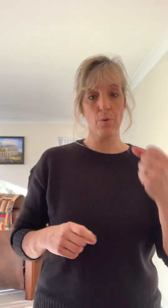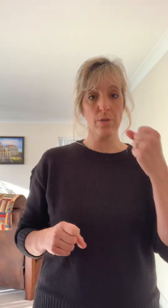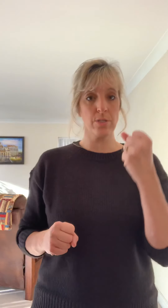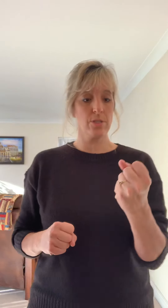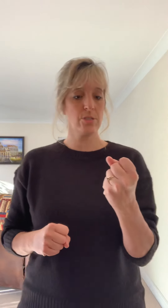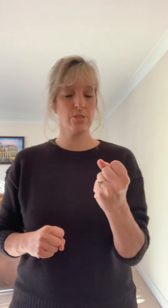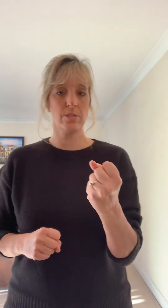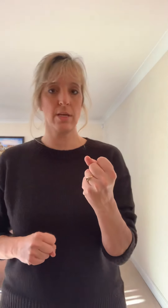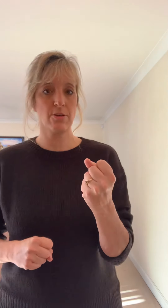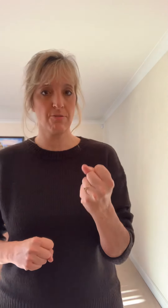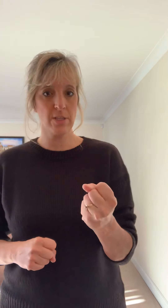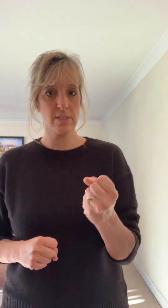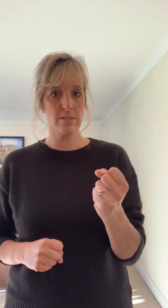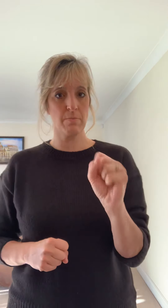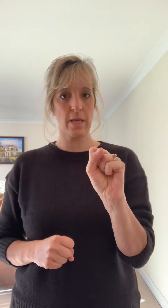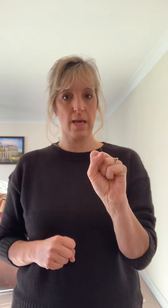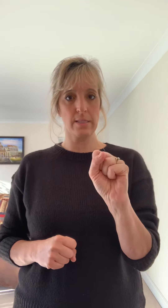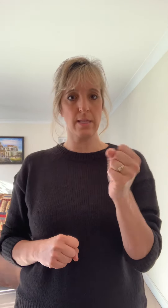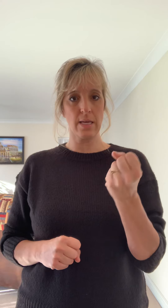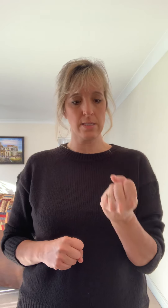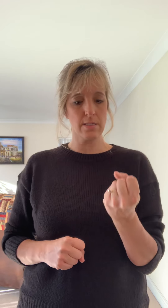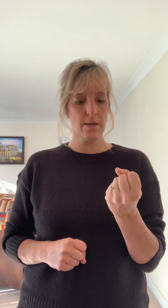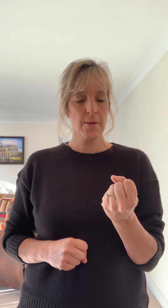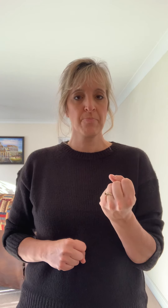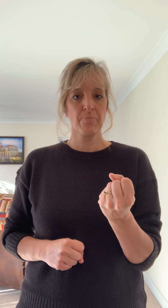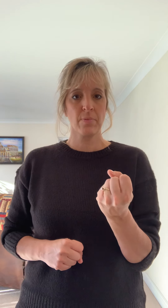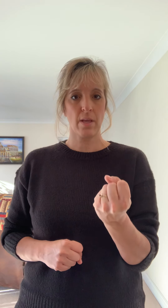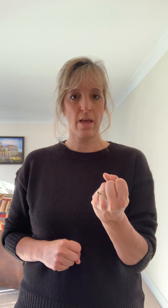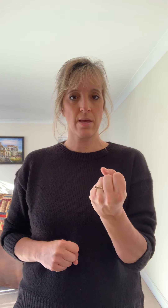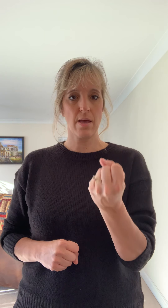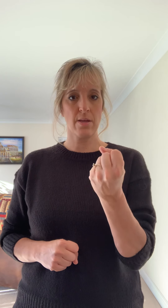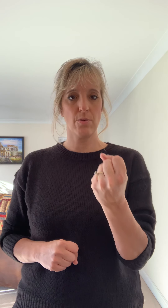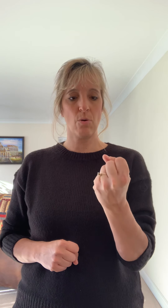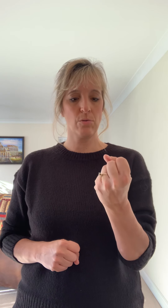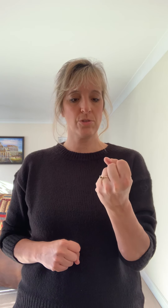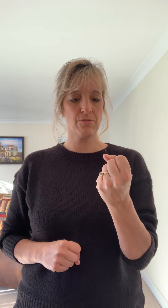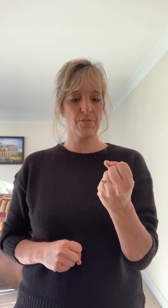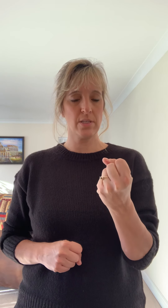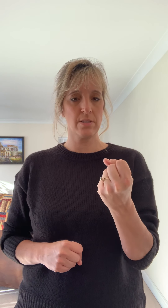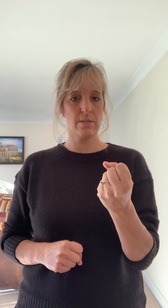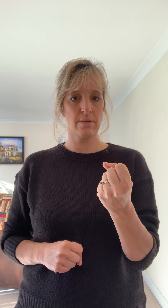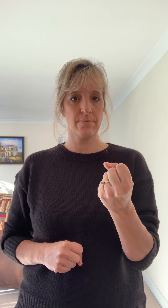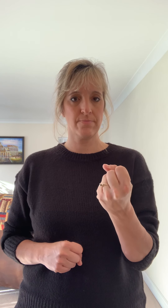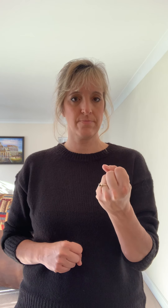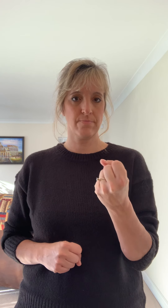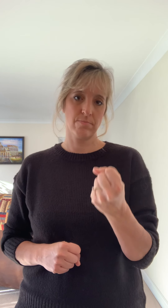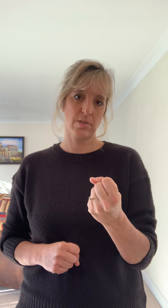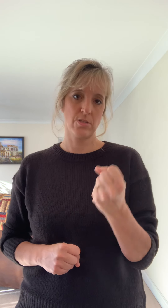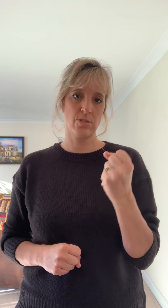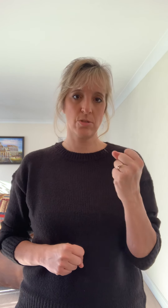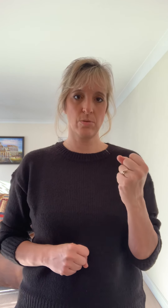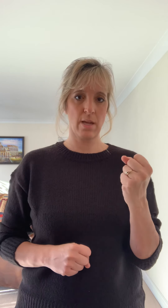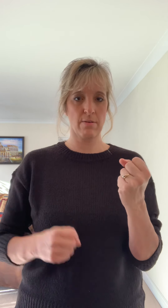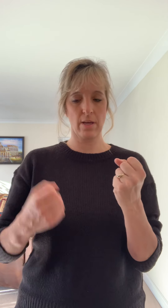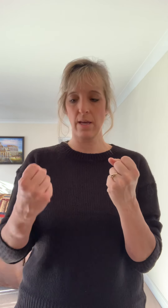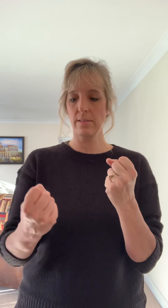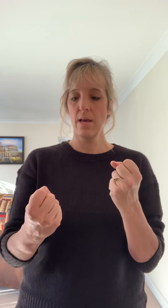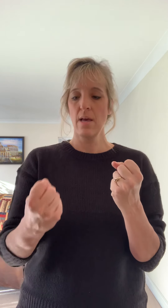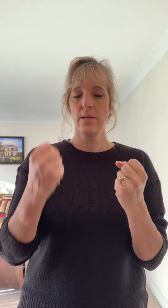support. So you take your fist, you make an S hand, okay, and you hold your fist, just hold it out, I guess. You take